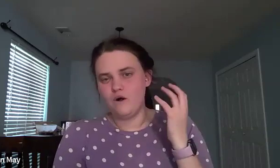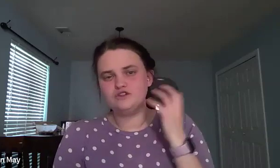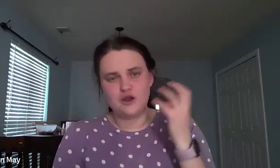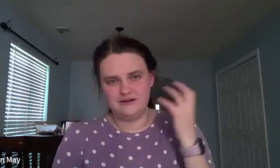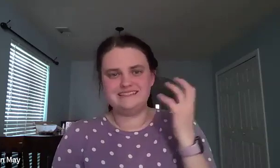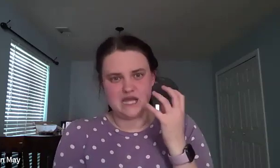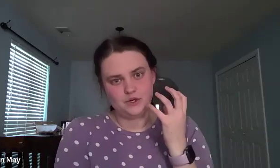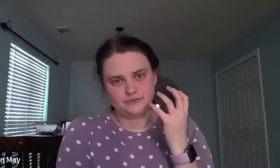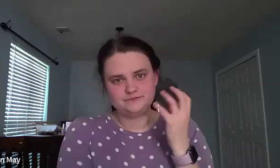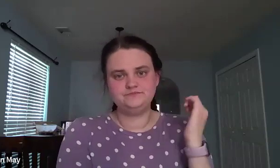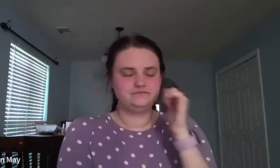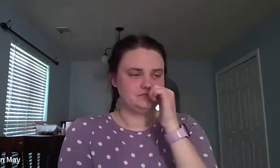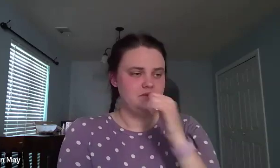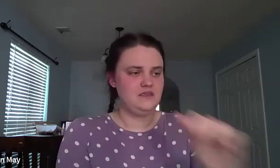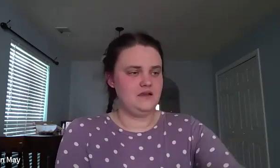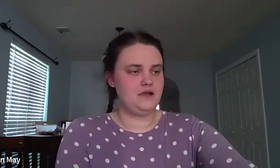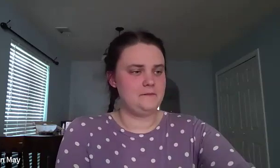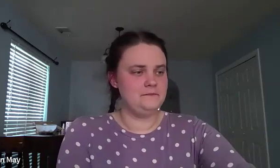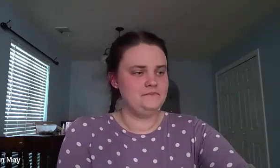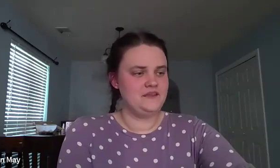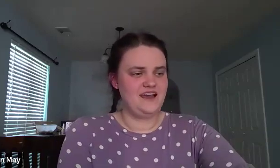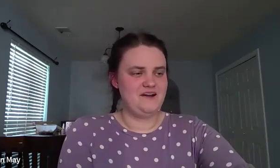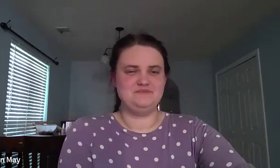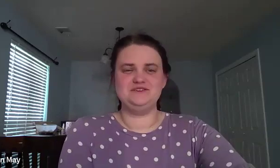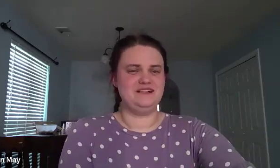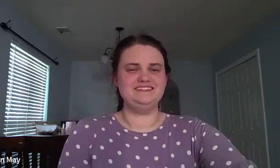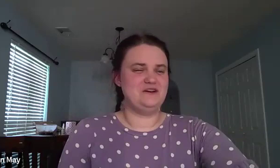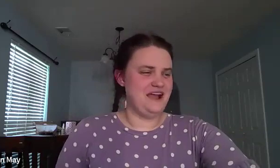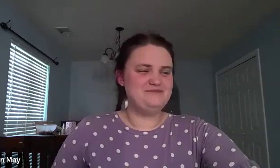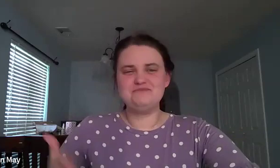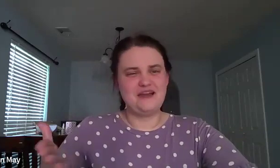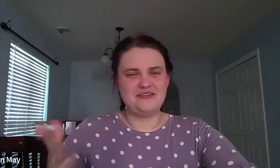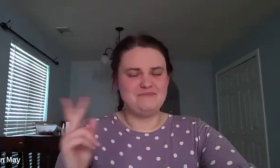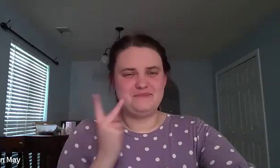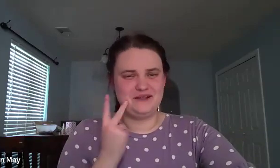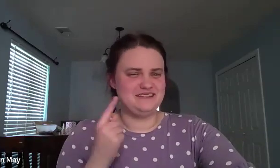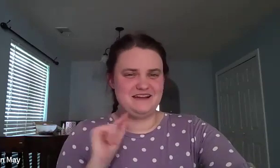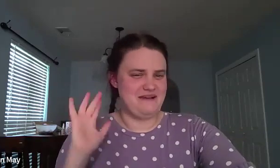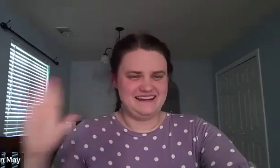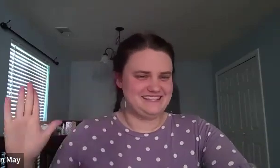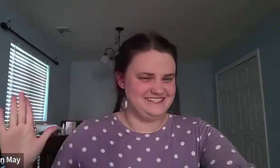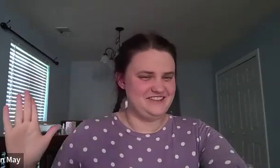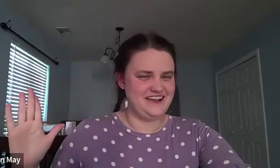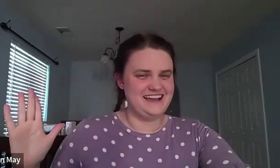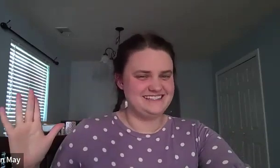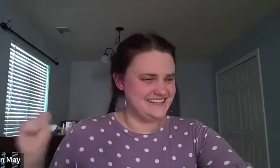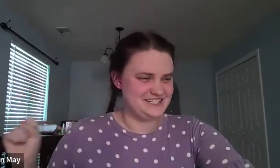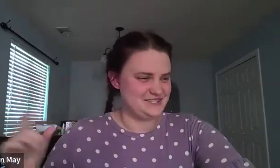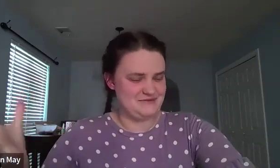all tart and sour. Okay. Oh, I'm so glad. Sorry, I'm so proud that I put pickle and sour right next to each other, guys. I was